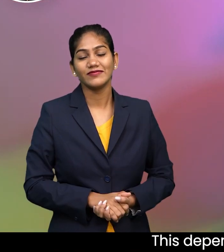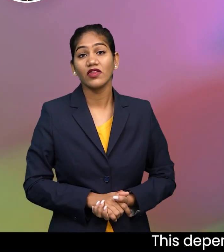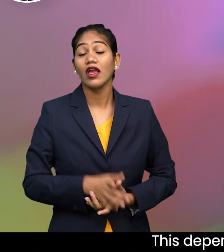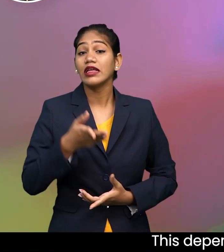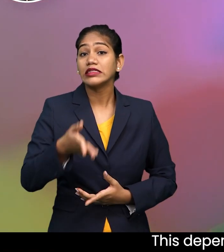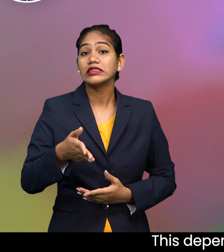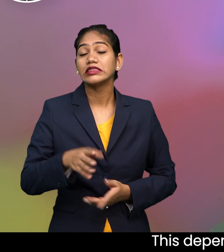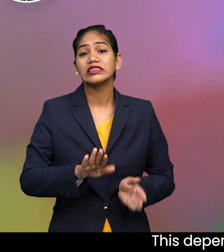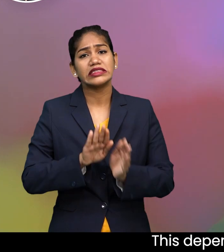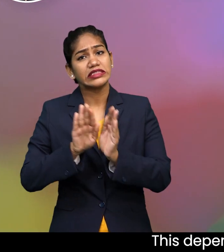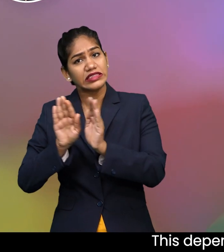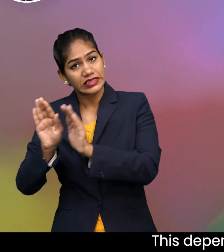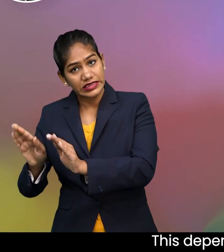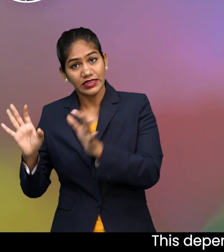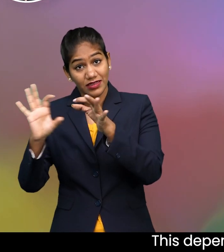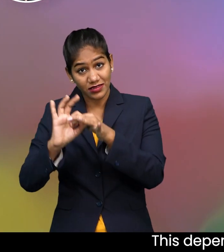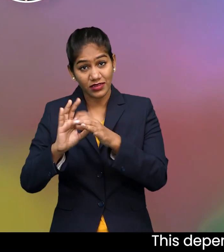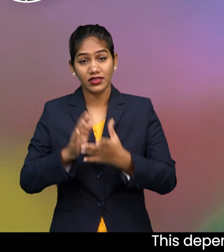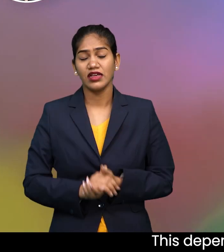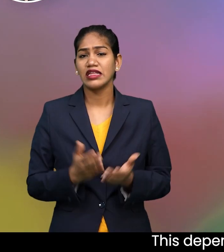This depends on the availability of work.